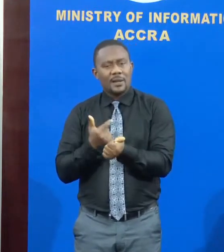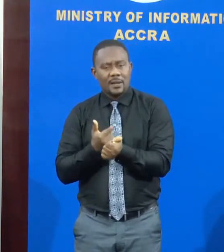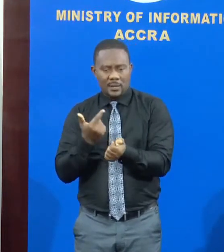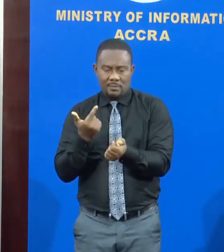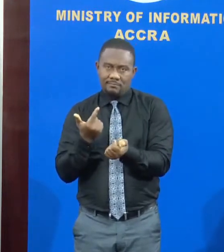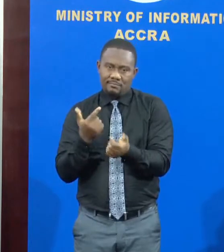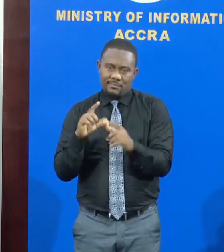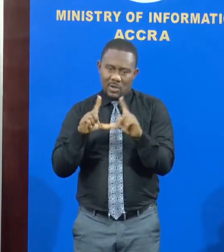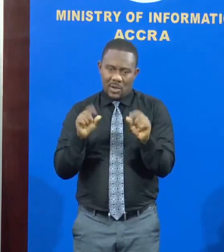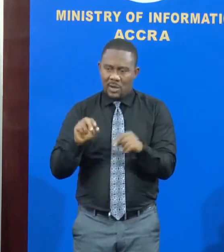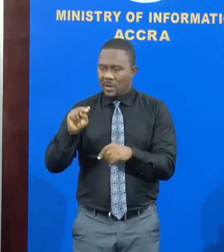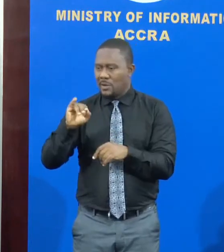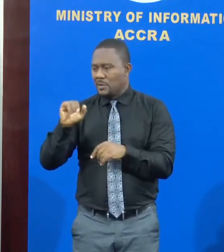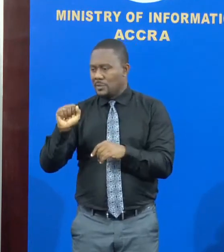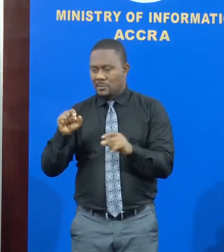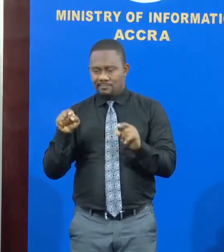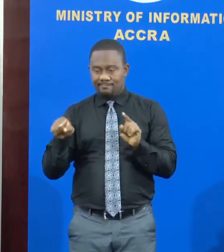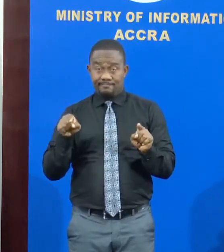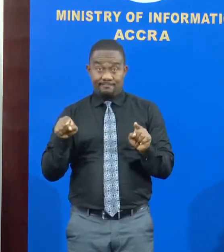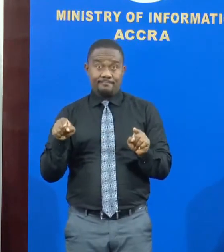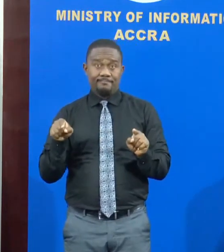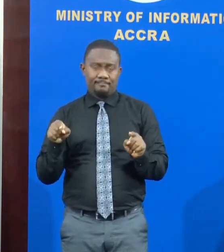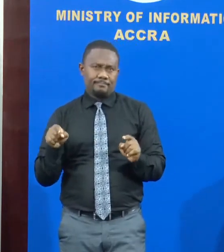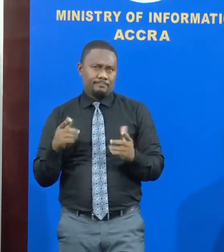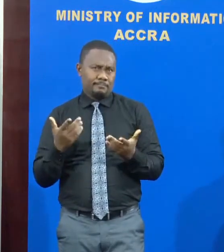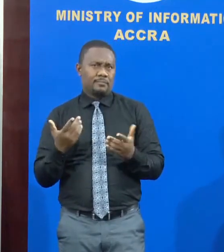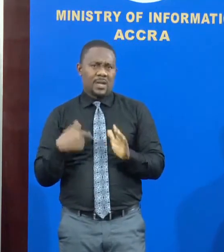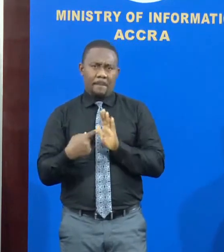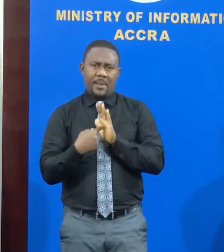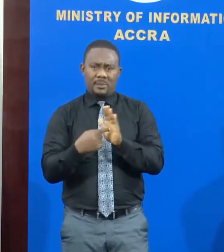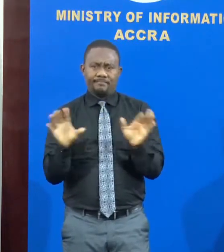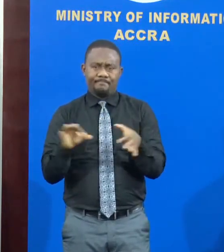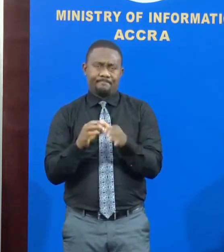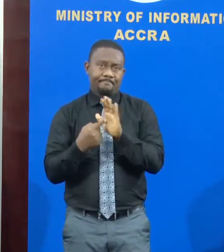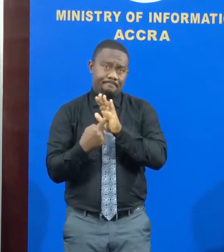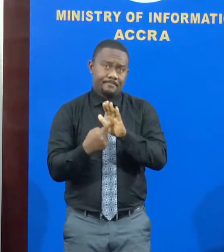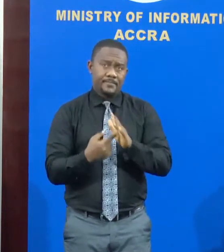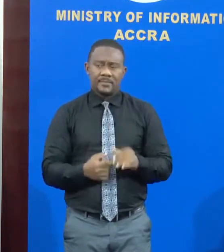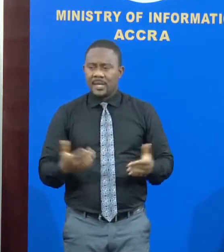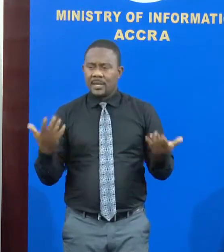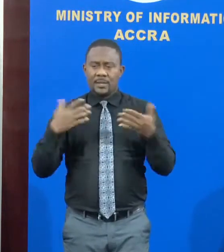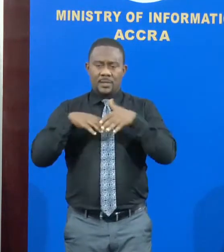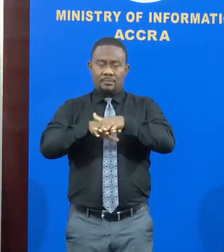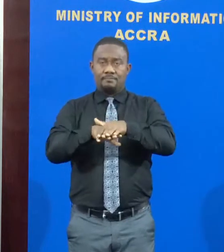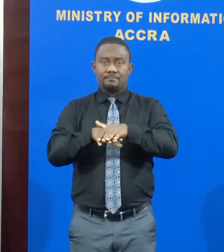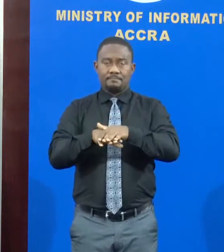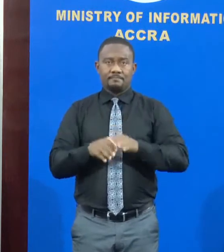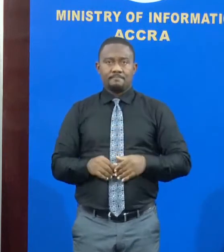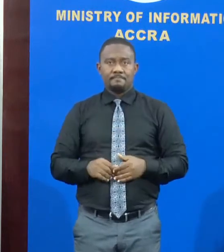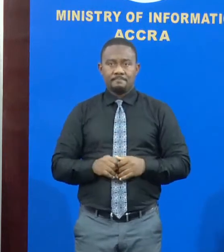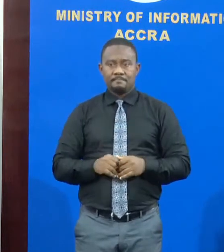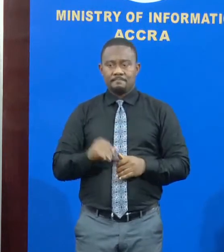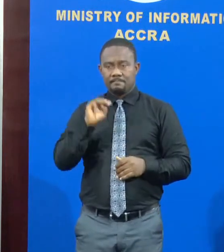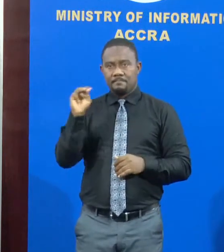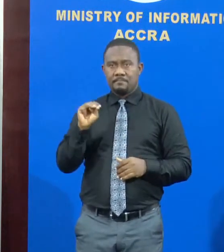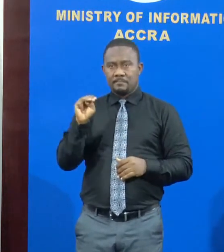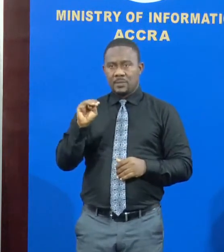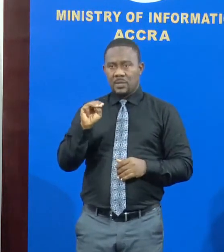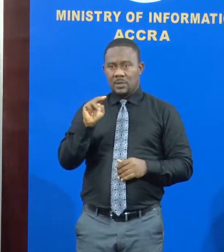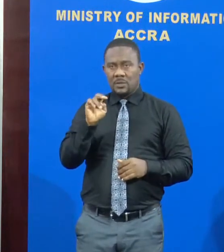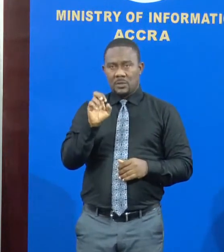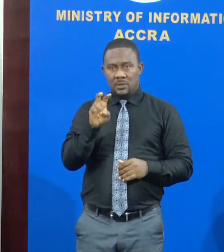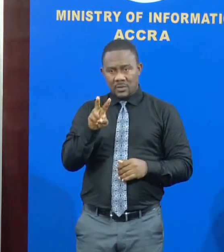example, provides a good illustration. The integration status is as follows. On Monday, the 9th of